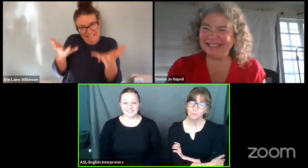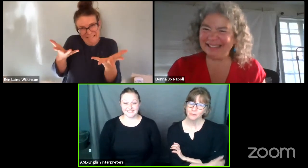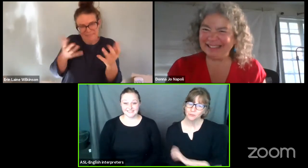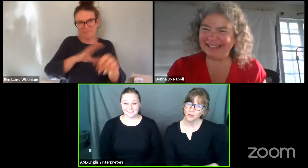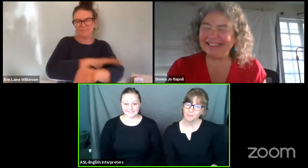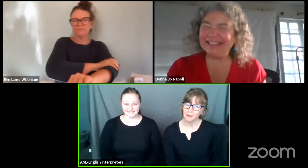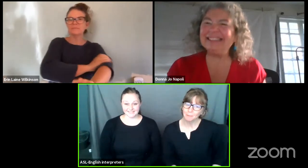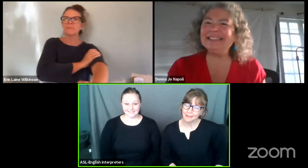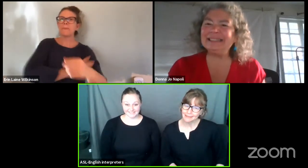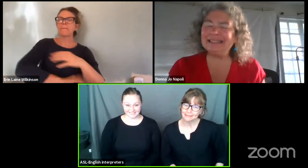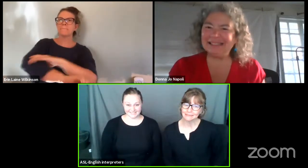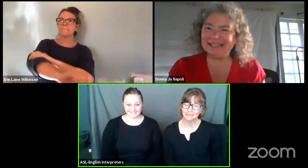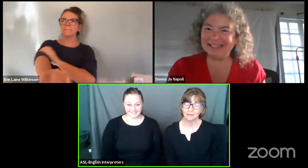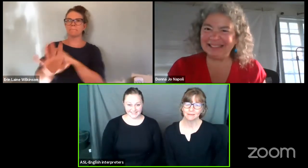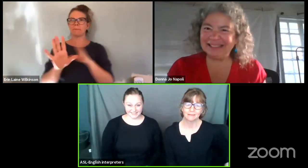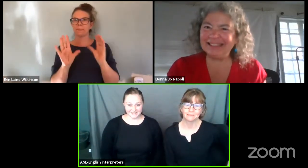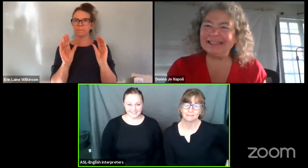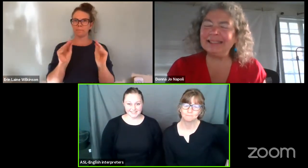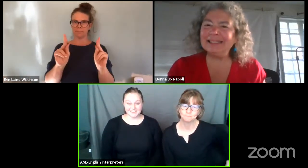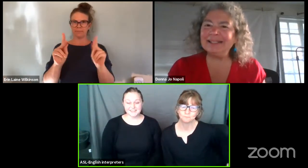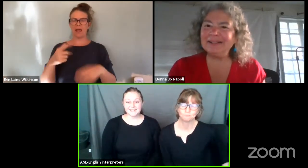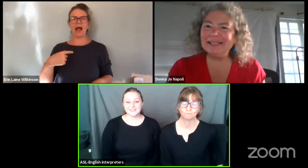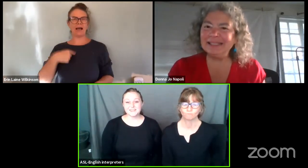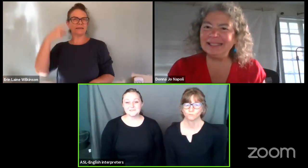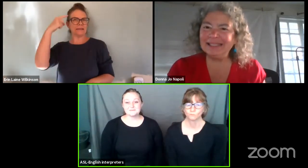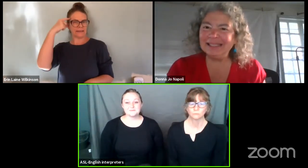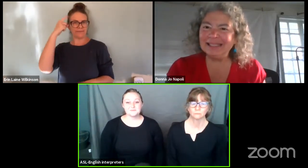Okay, I will try my best.